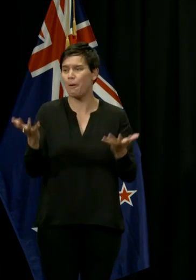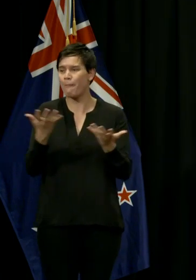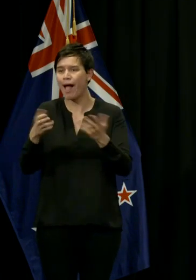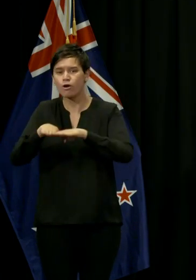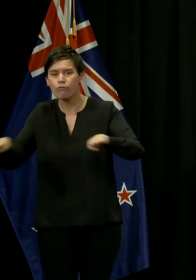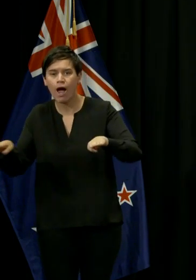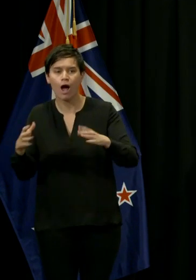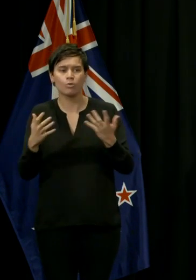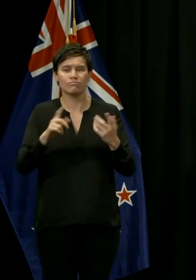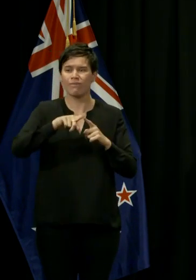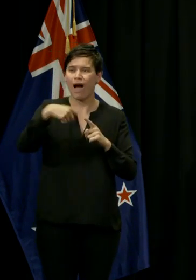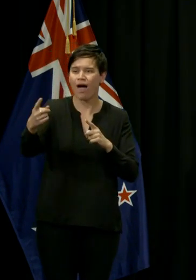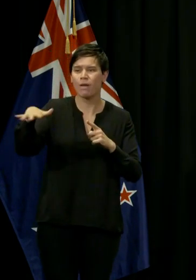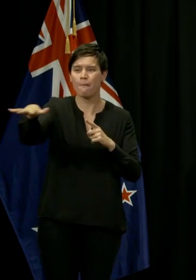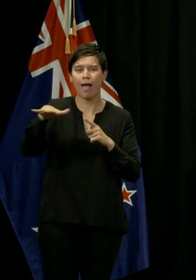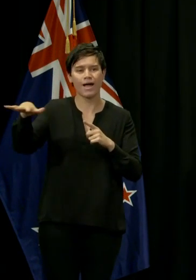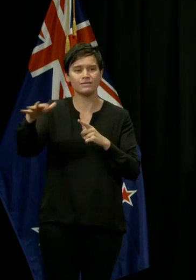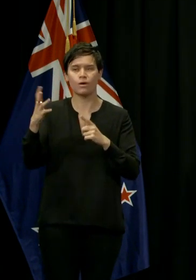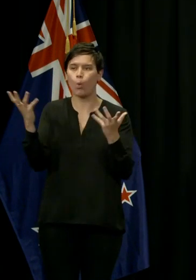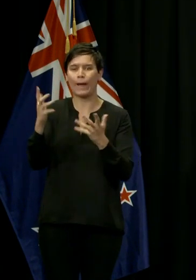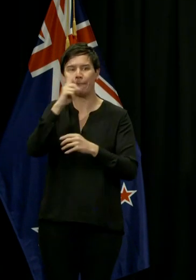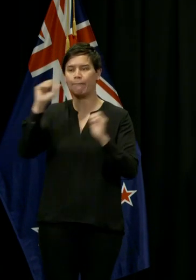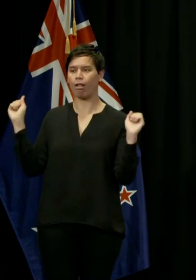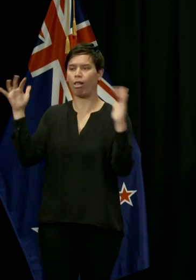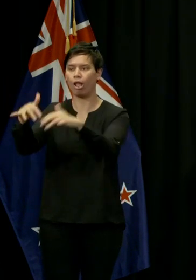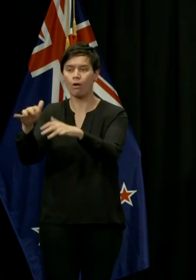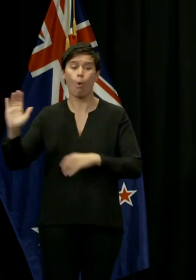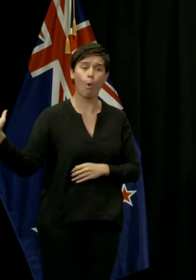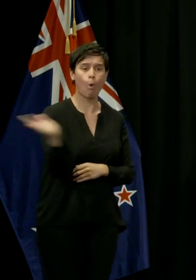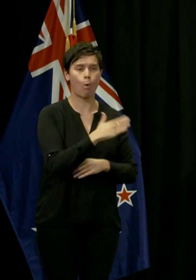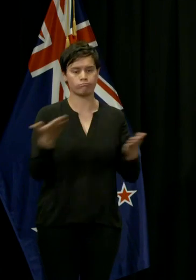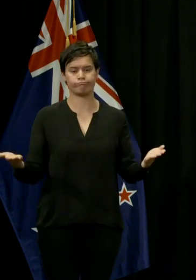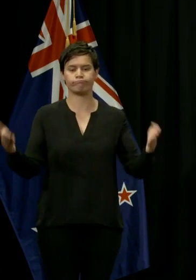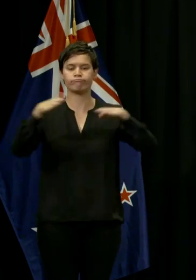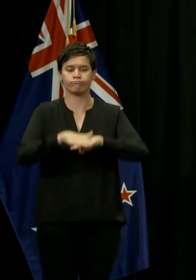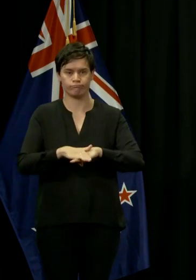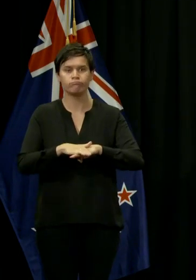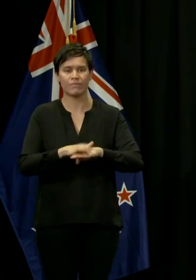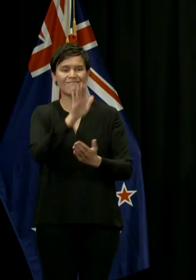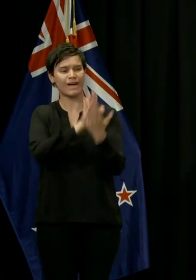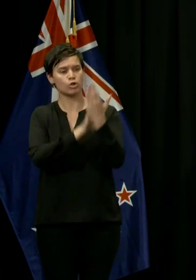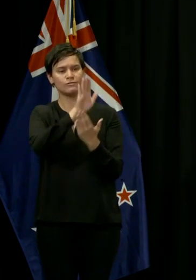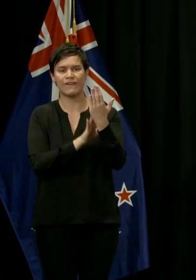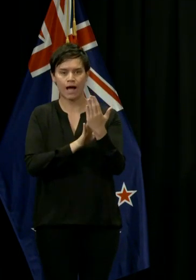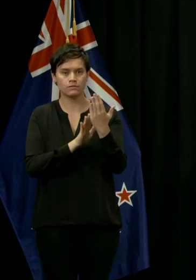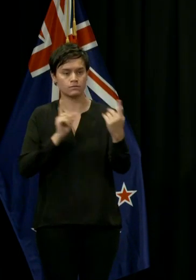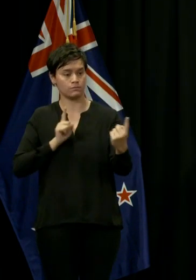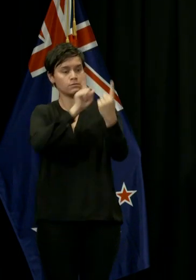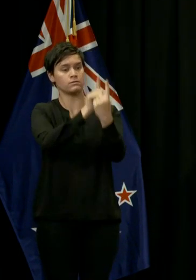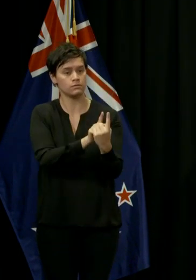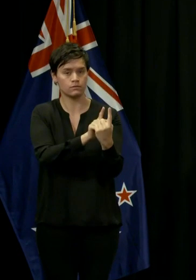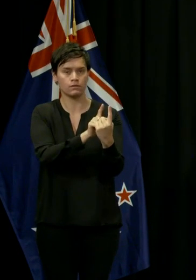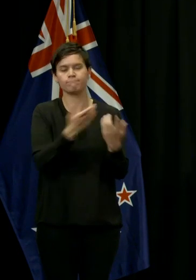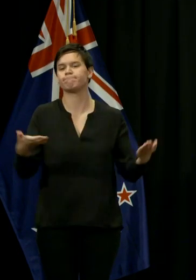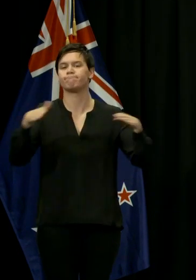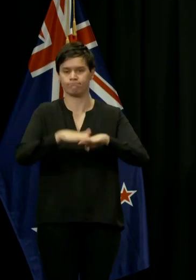playgrounds, any other place where the public congregate must close their face-to-face function. Over the